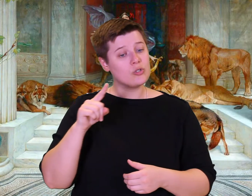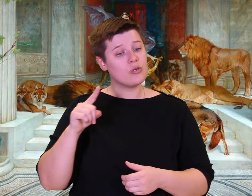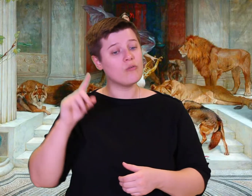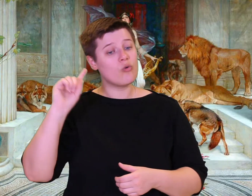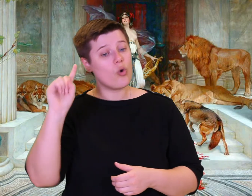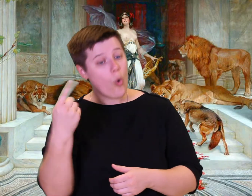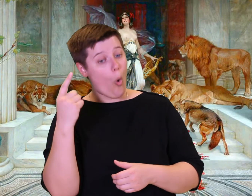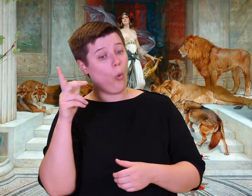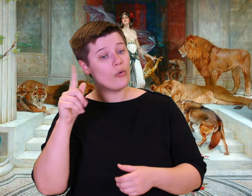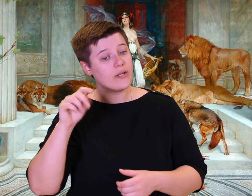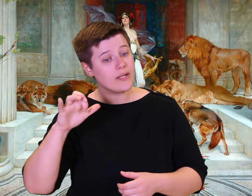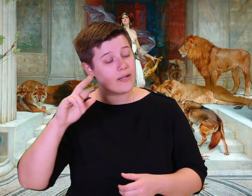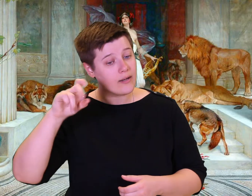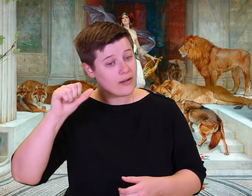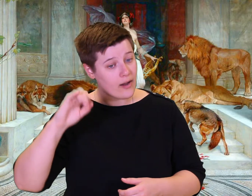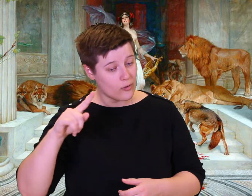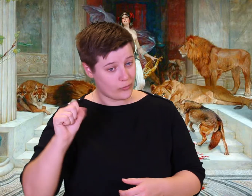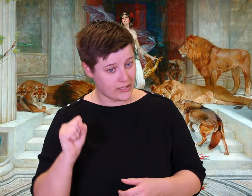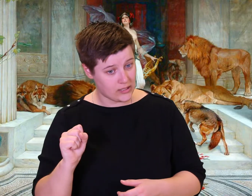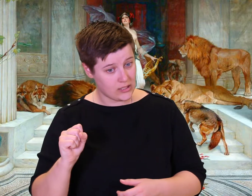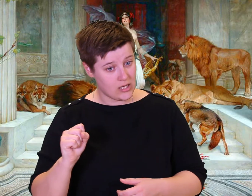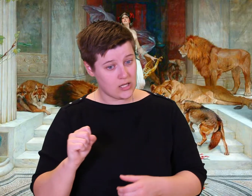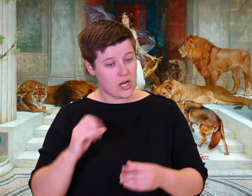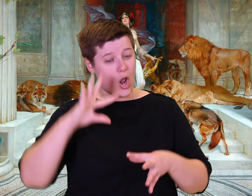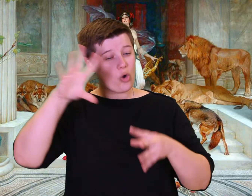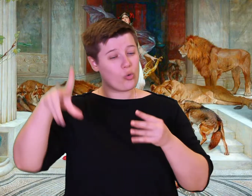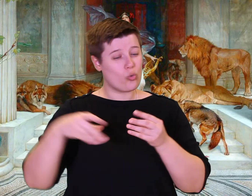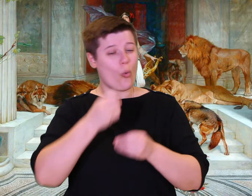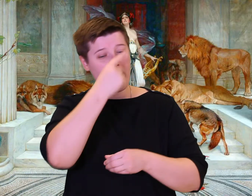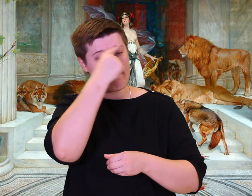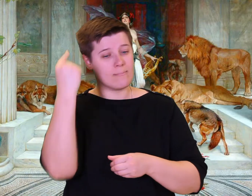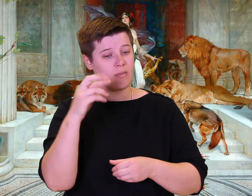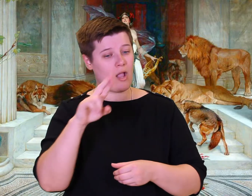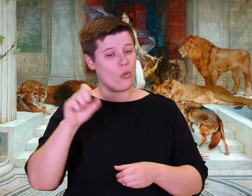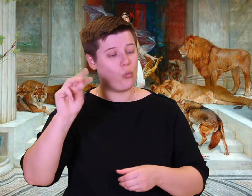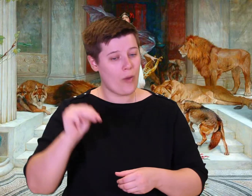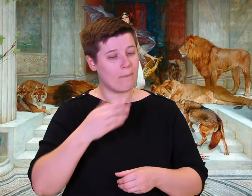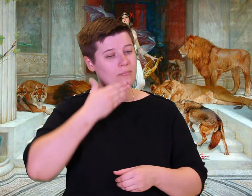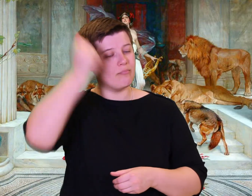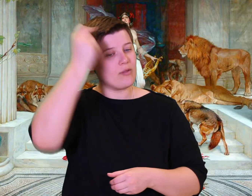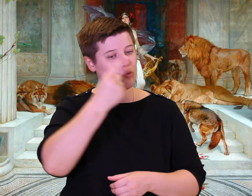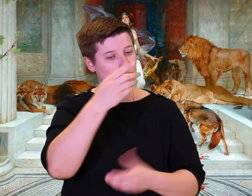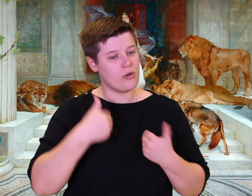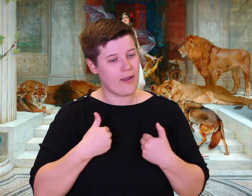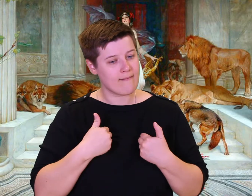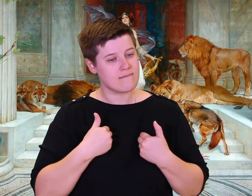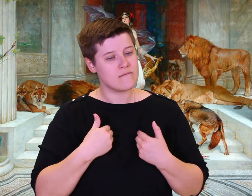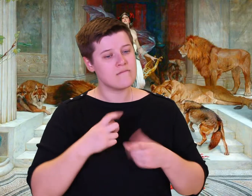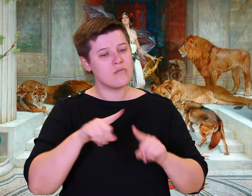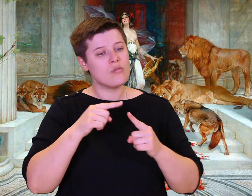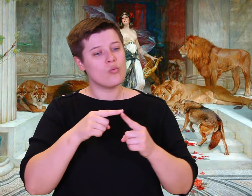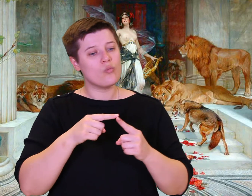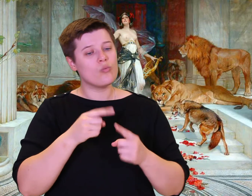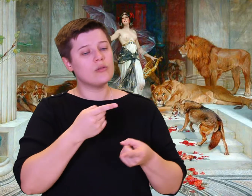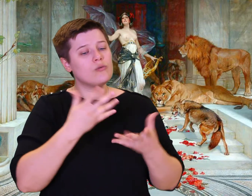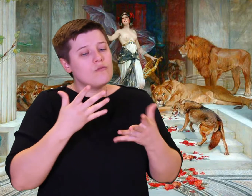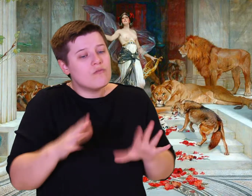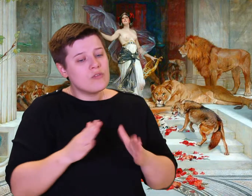The Pyriphlegethon and Cocytus, a tributary of the Styx, both run into Acheron.